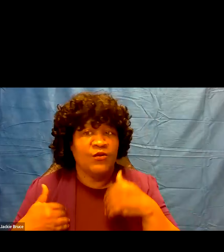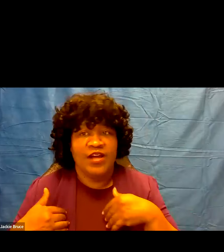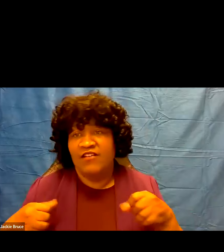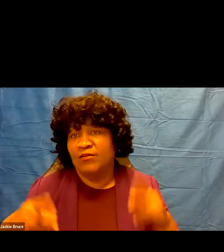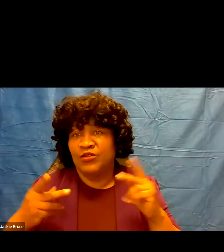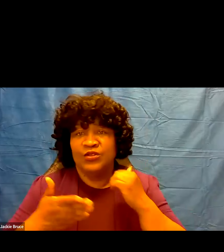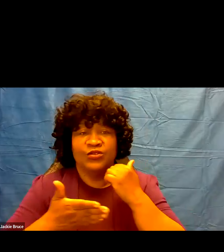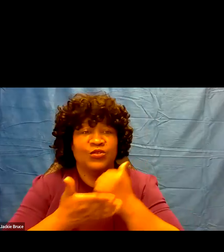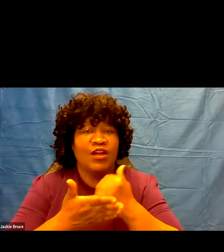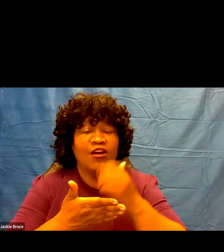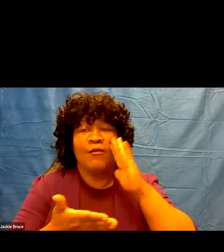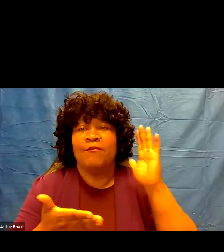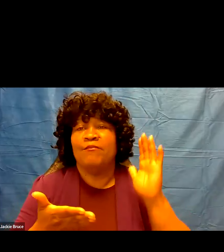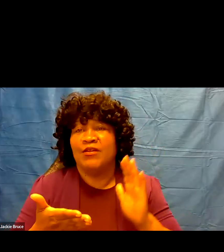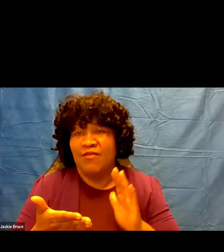help minimize